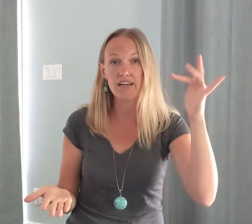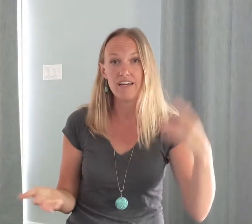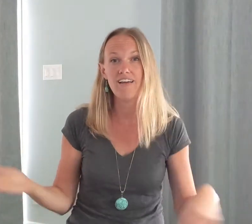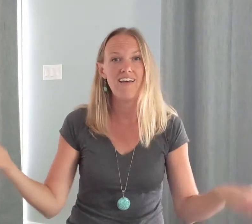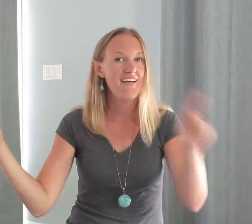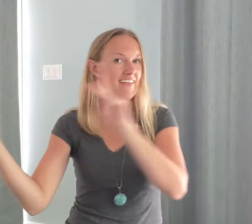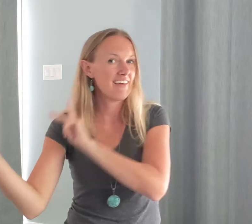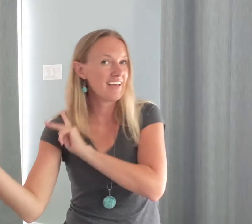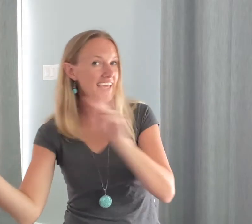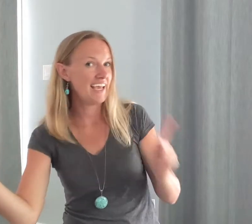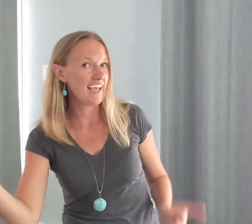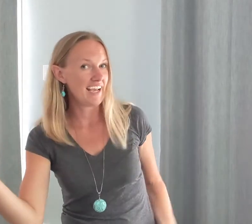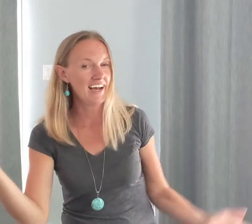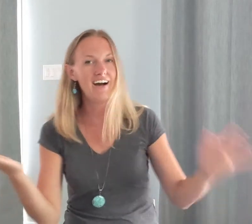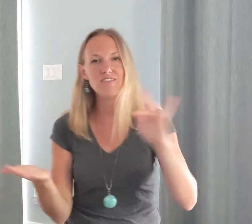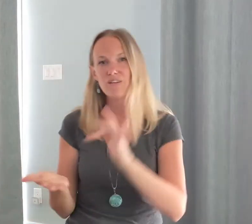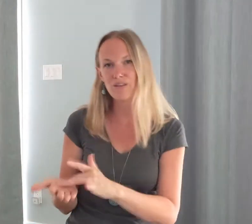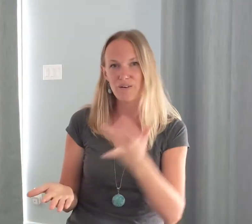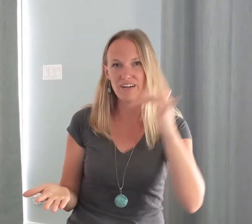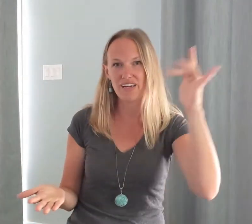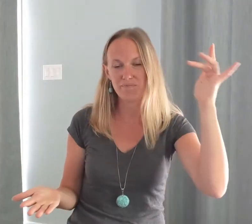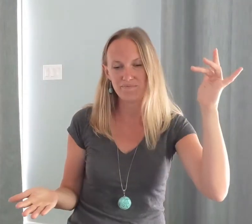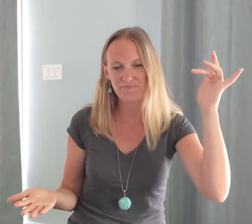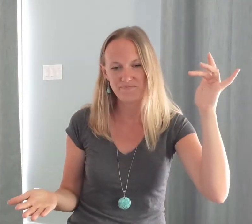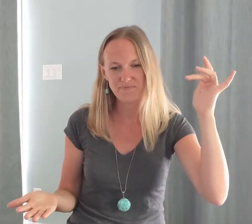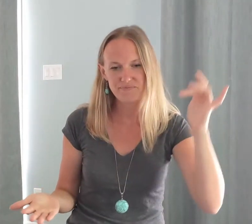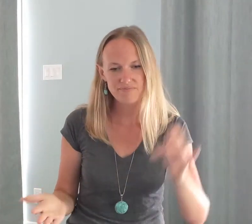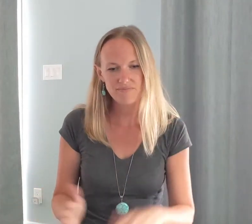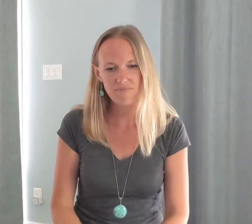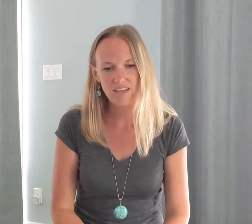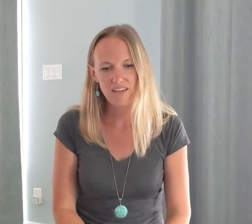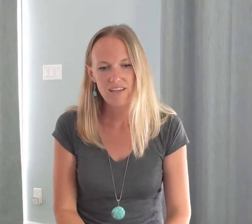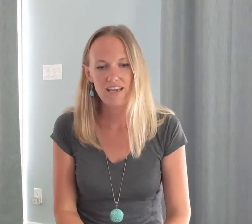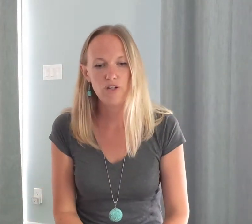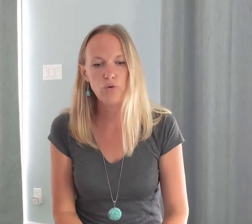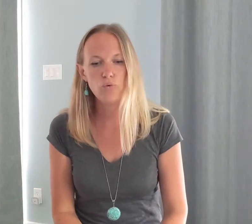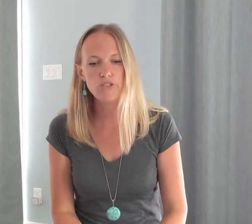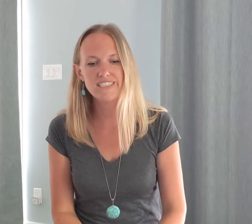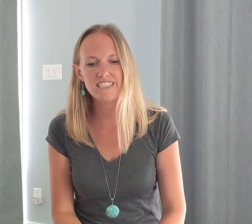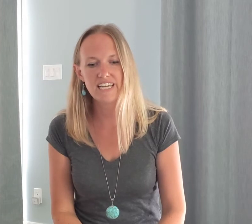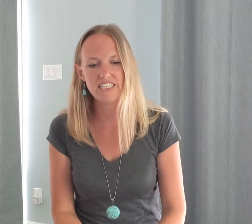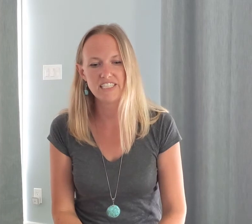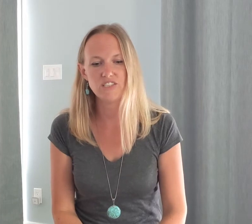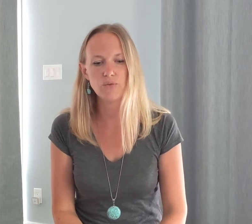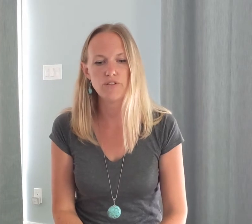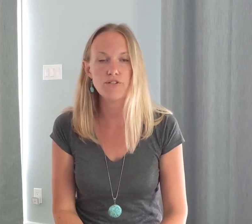Glory, the King of Glory. Okay, who rules the nations with truth